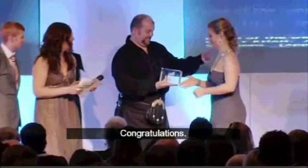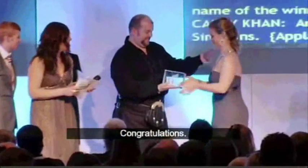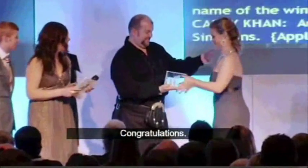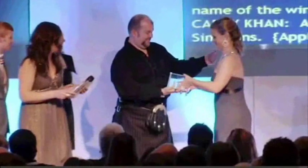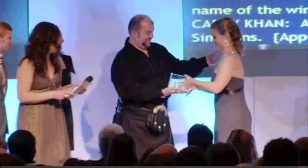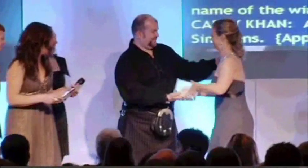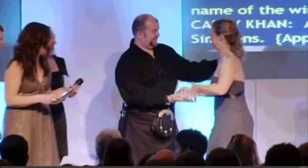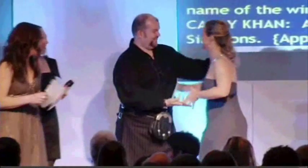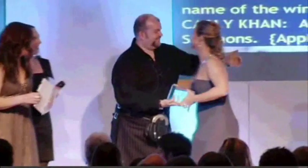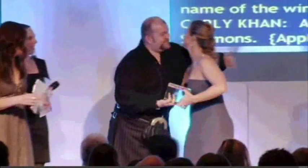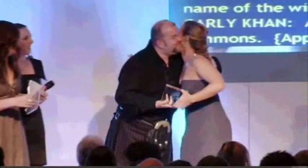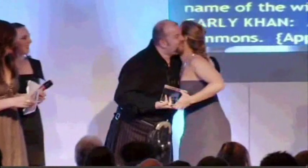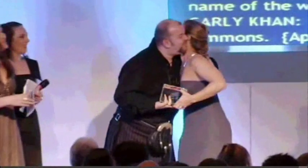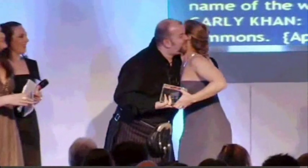Congratulations.